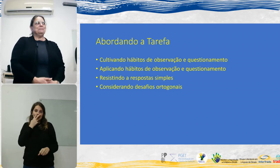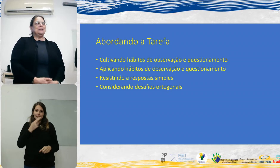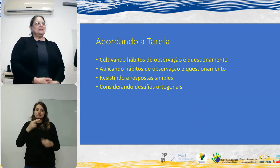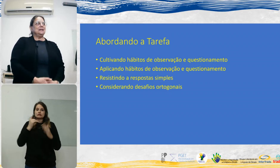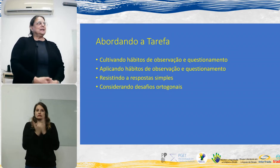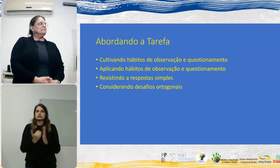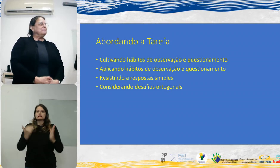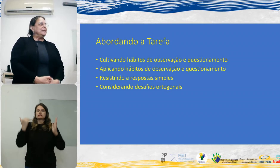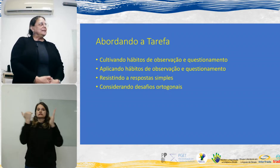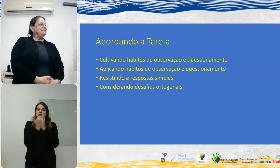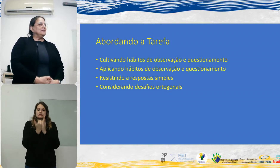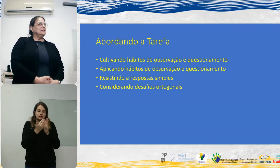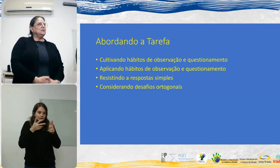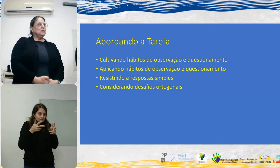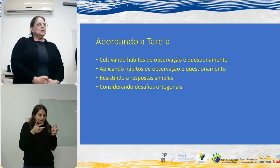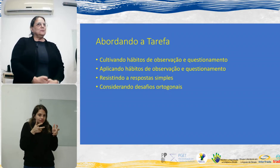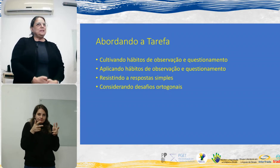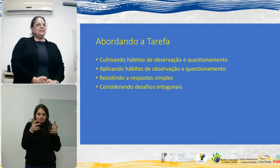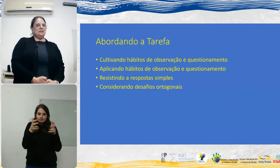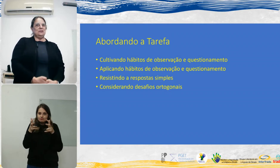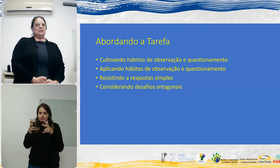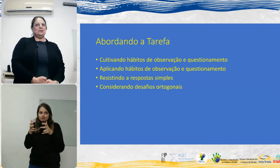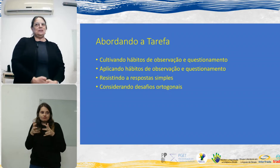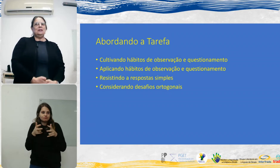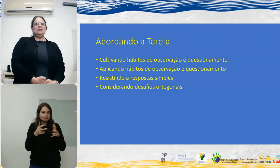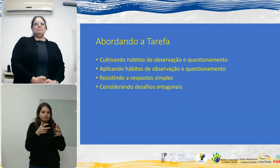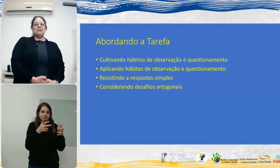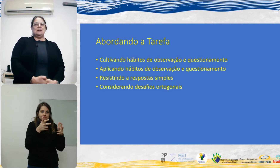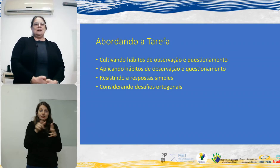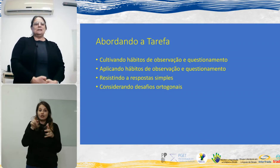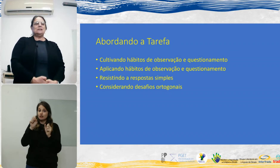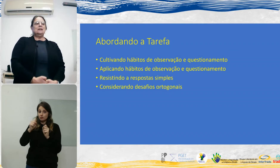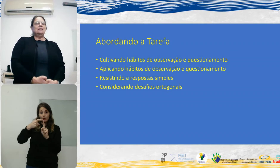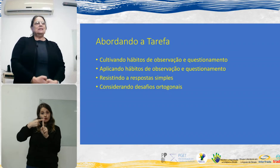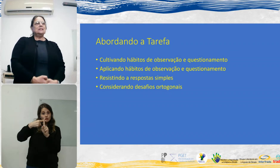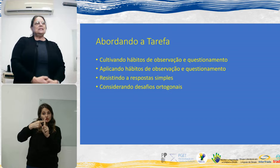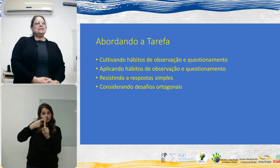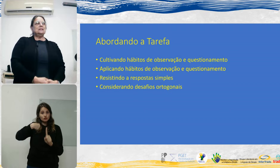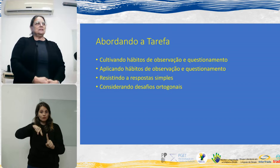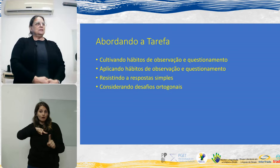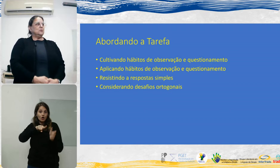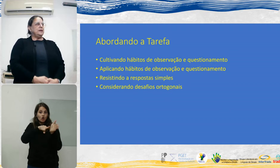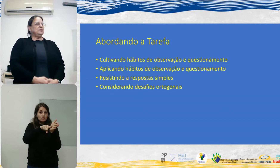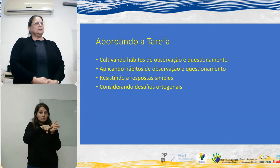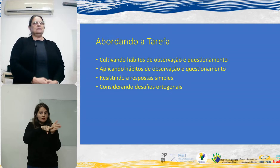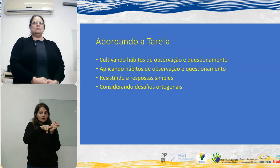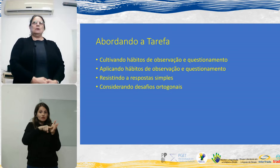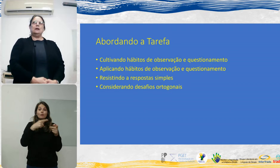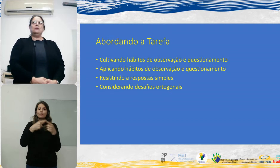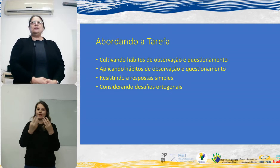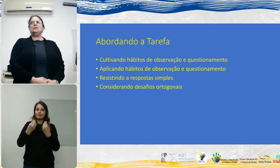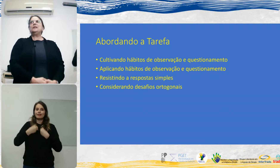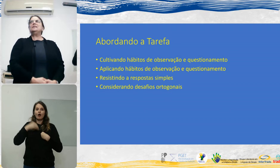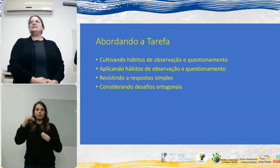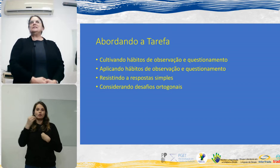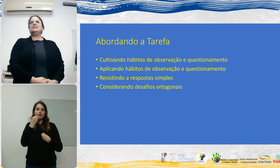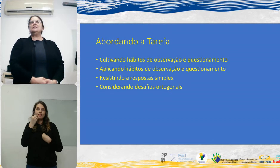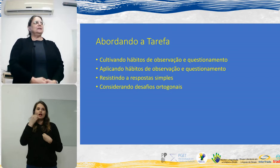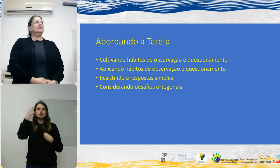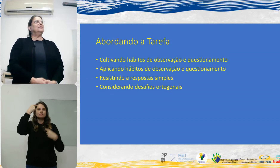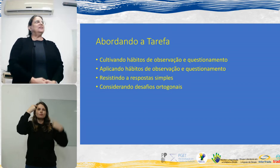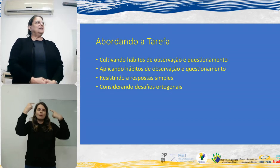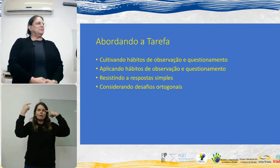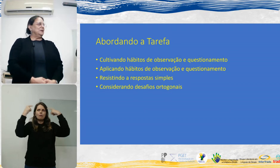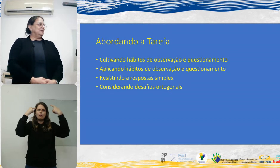is something that can benefit your research, because this leads us to question, why are they doing it this